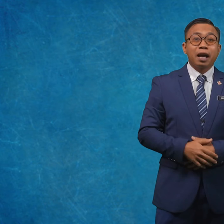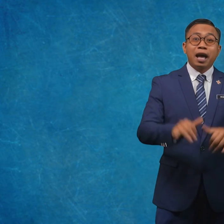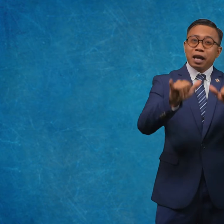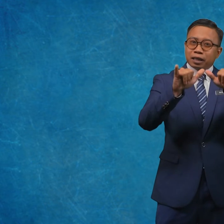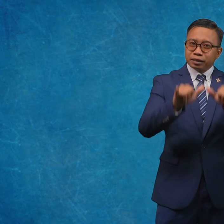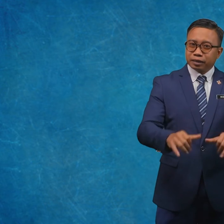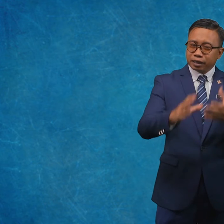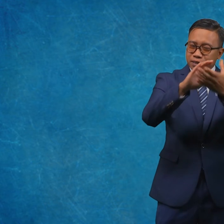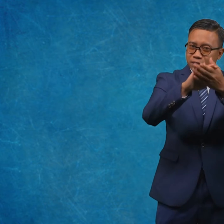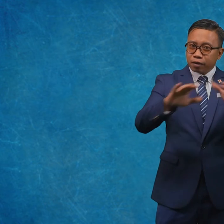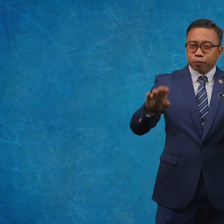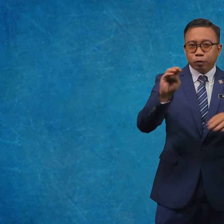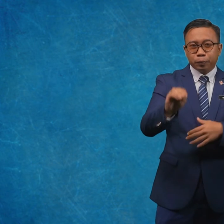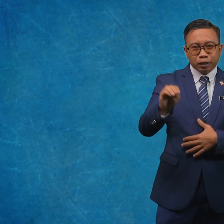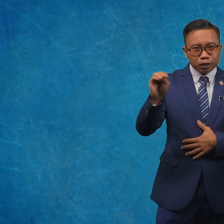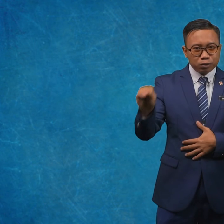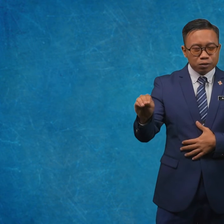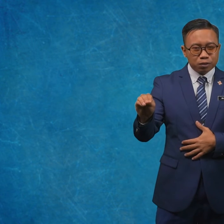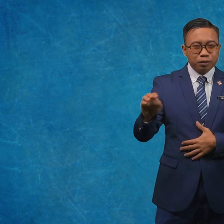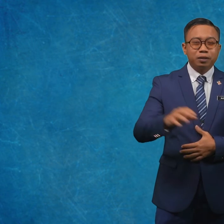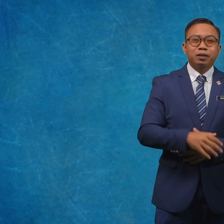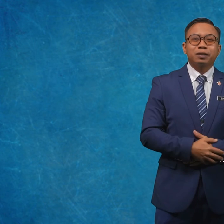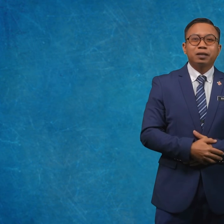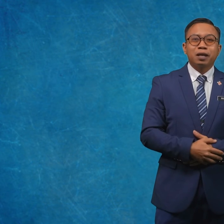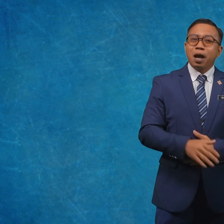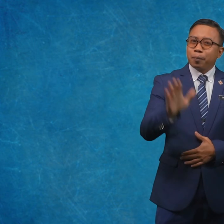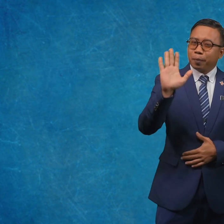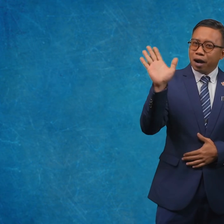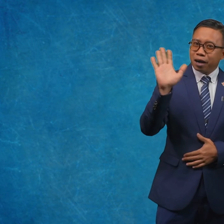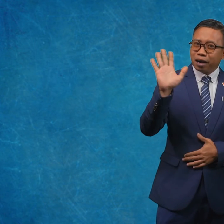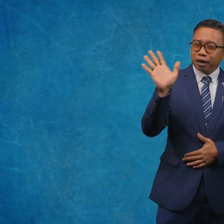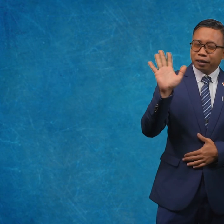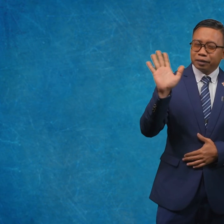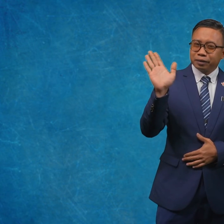Stay safe, pupils. Bye.